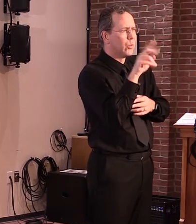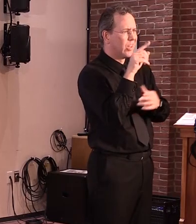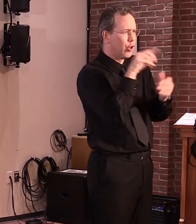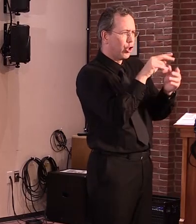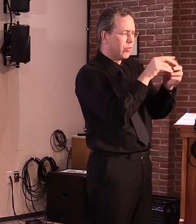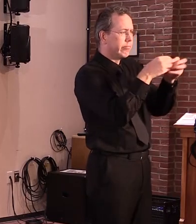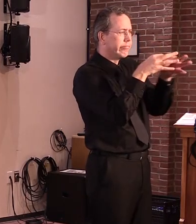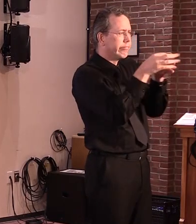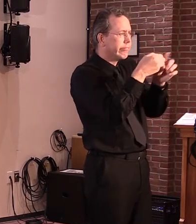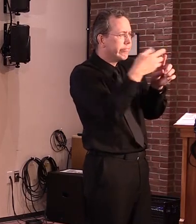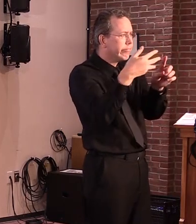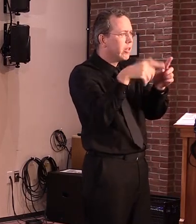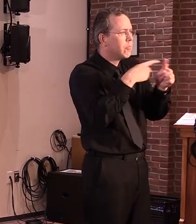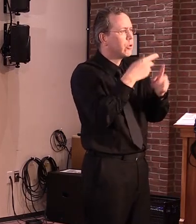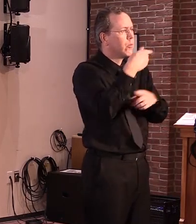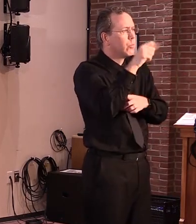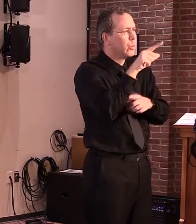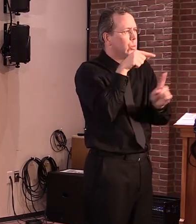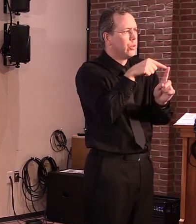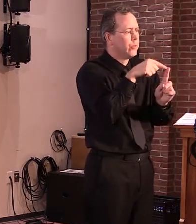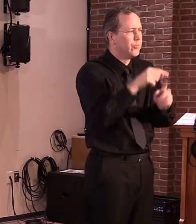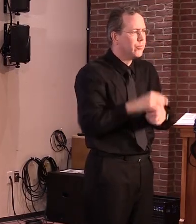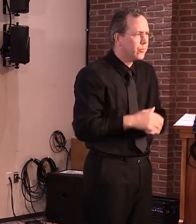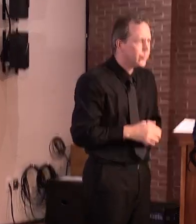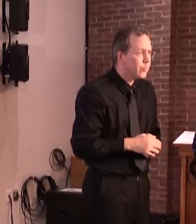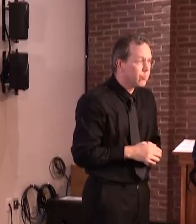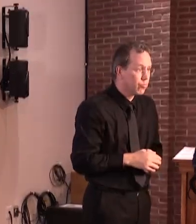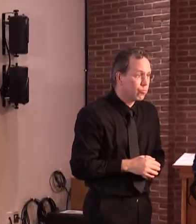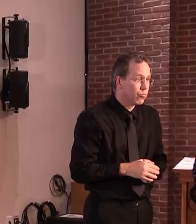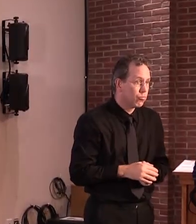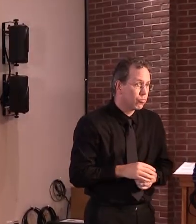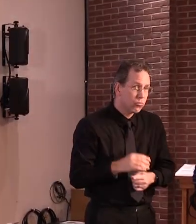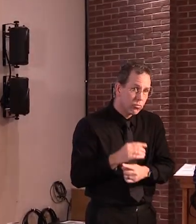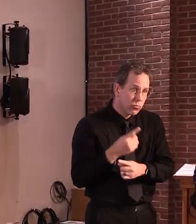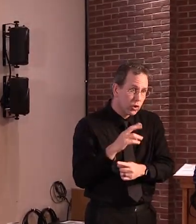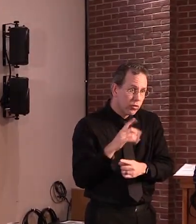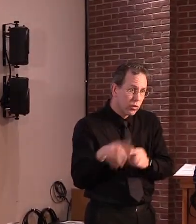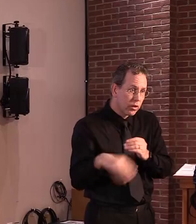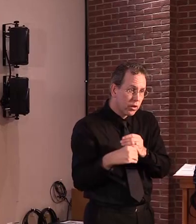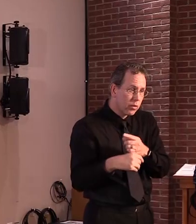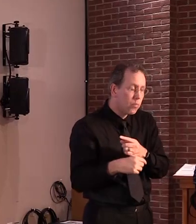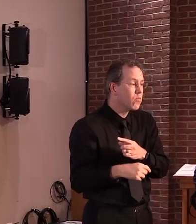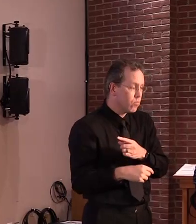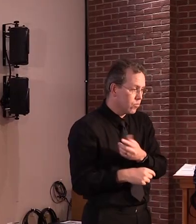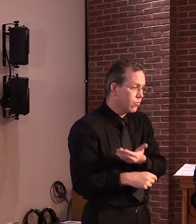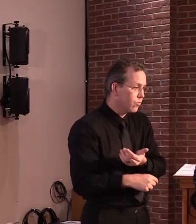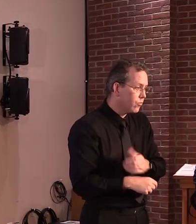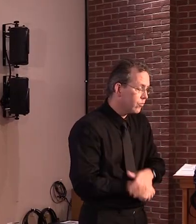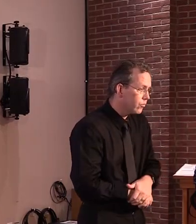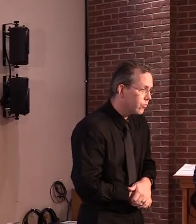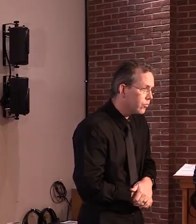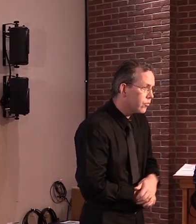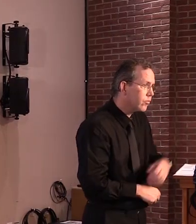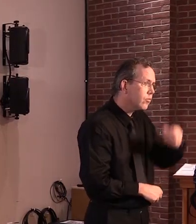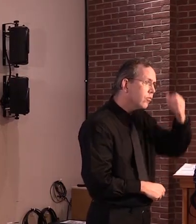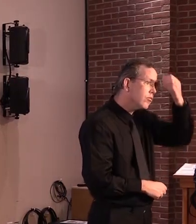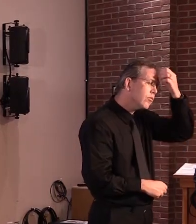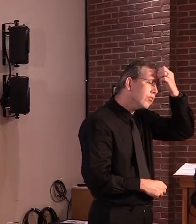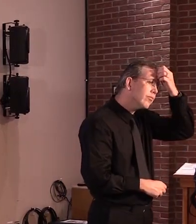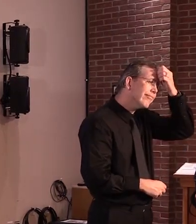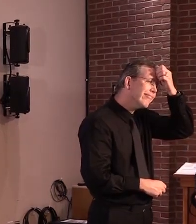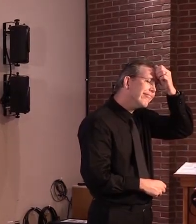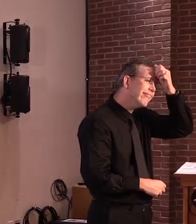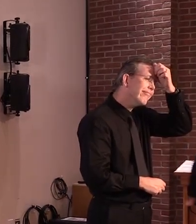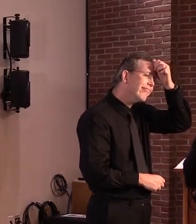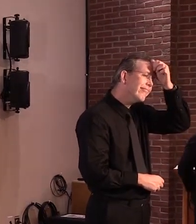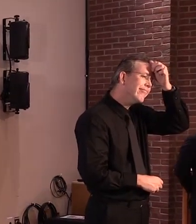Well, no, go ahead. If Dr. Levine has something to add. We've got a doctor who's questioning why the pool is not open where I live.